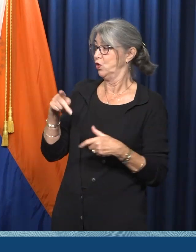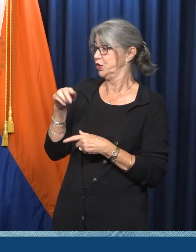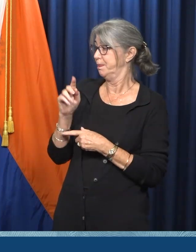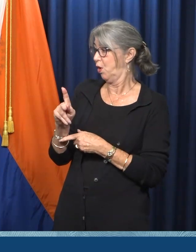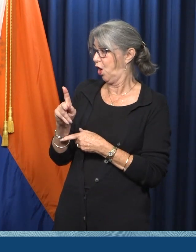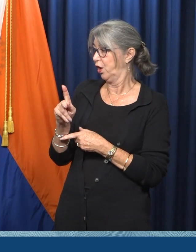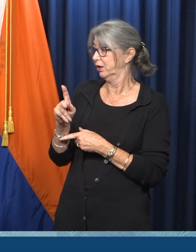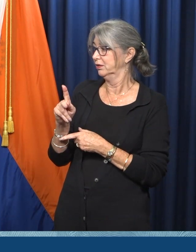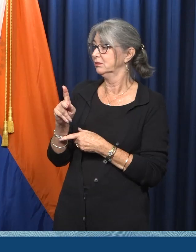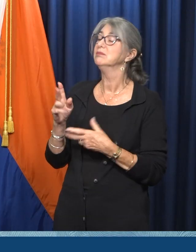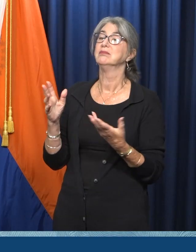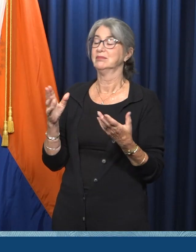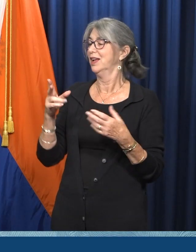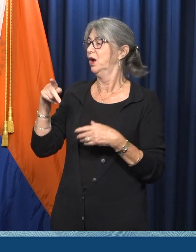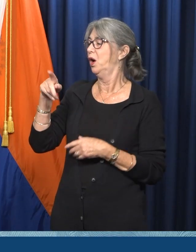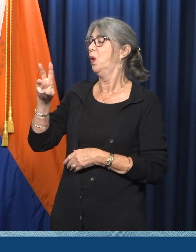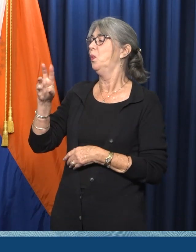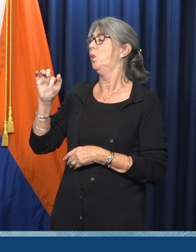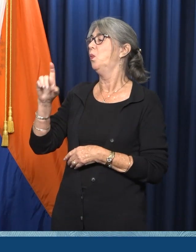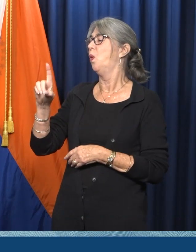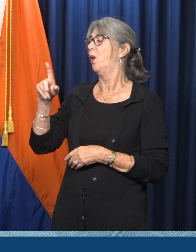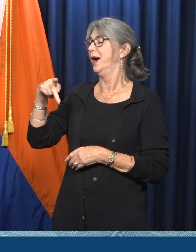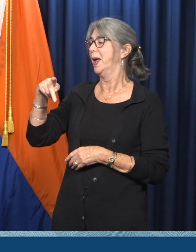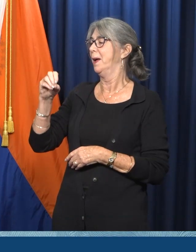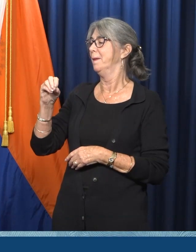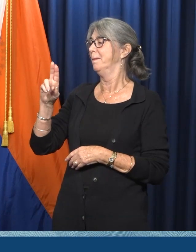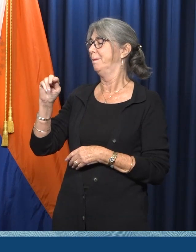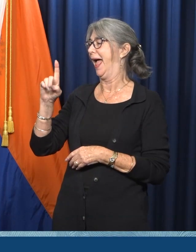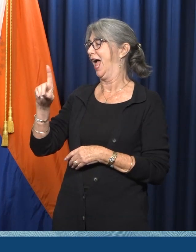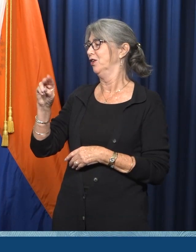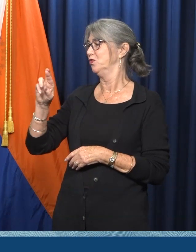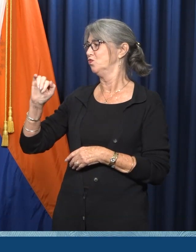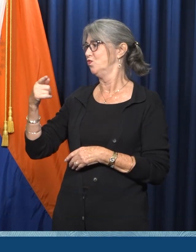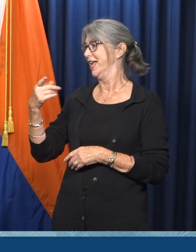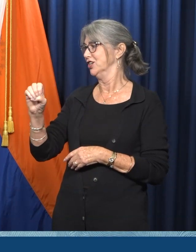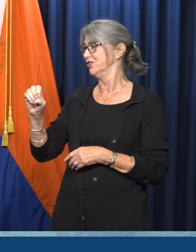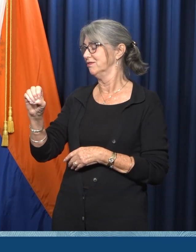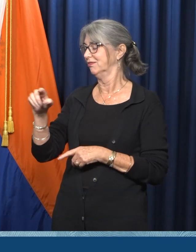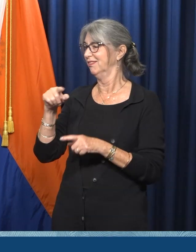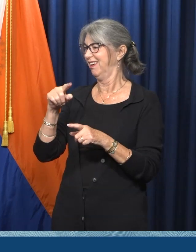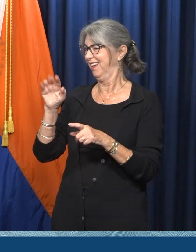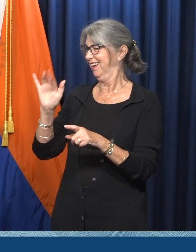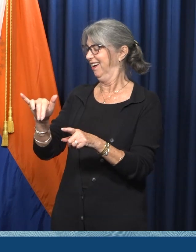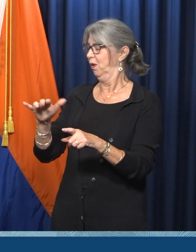which is Ward Pounds Ridge, and they have some fantastic